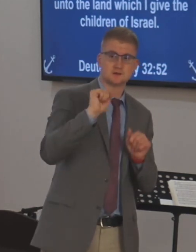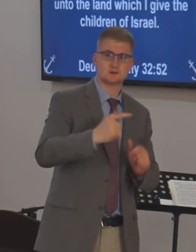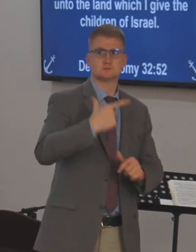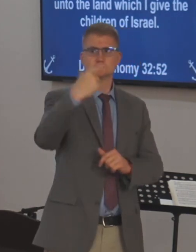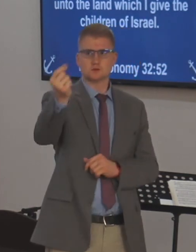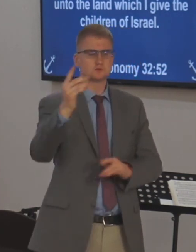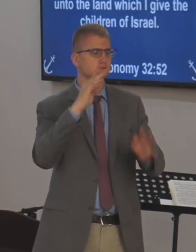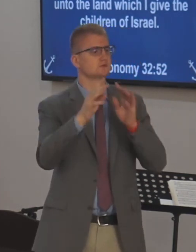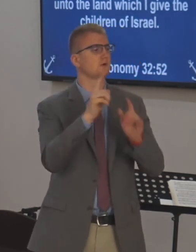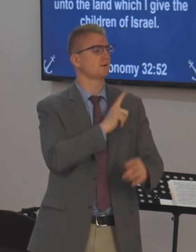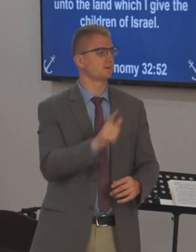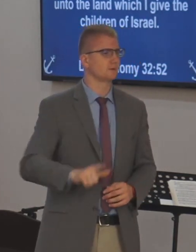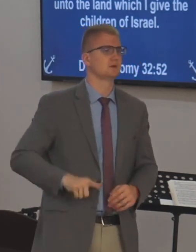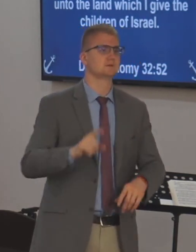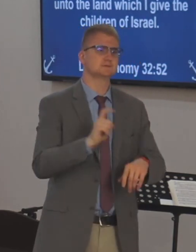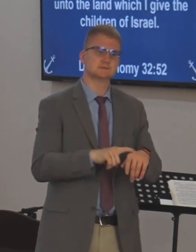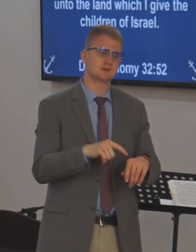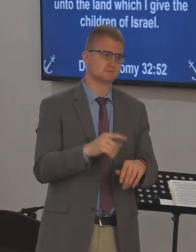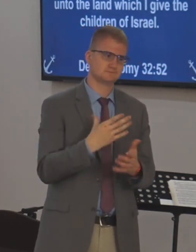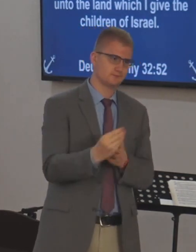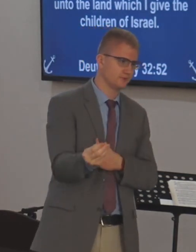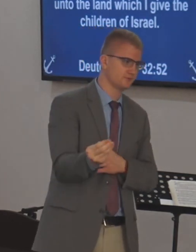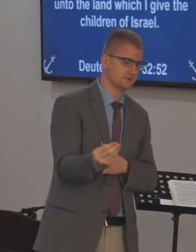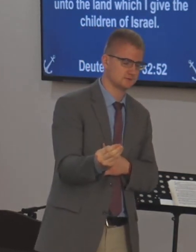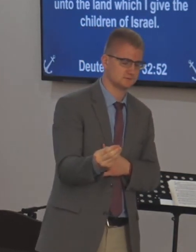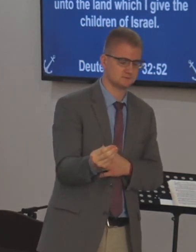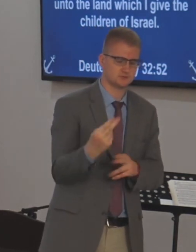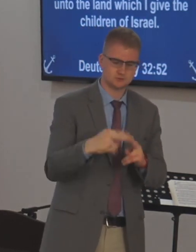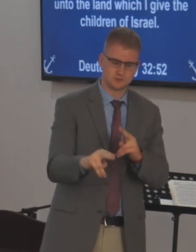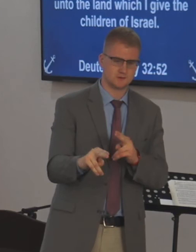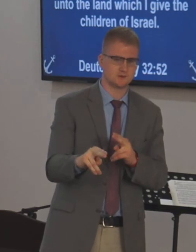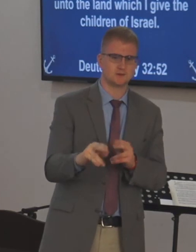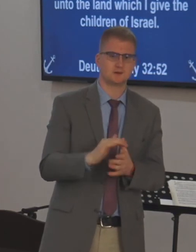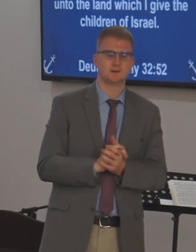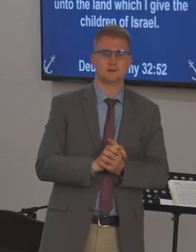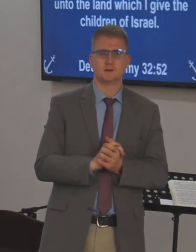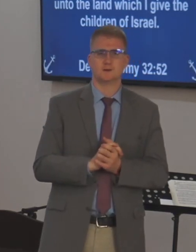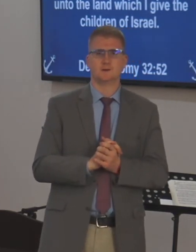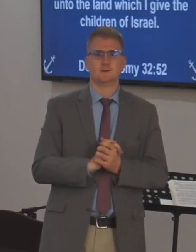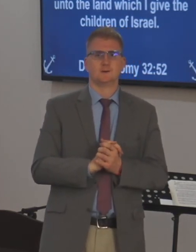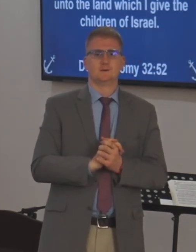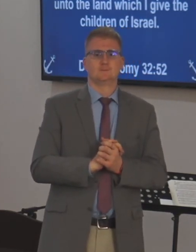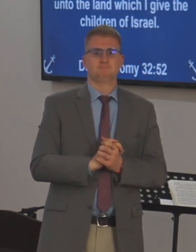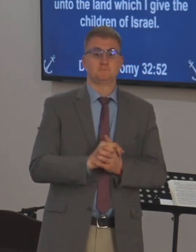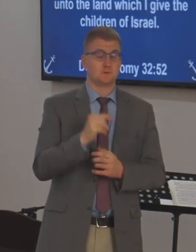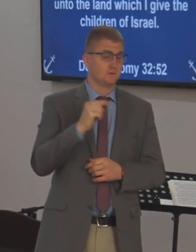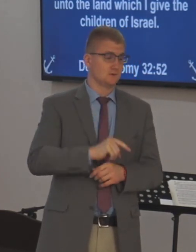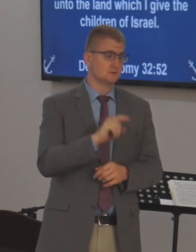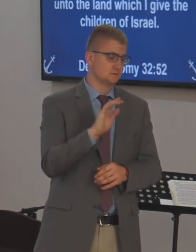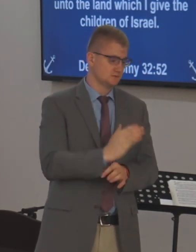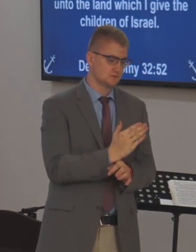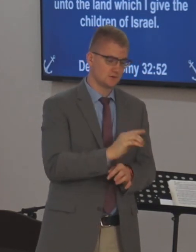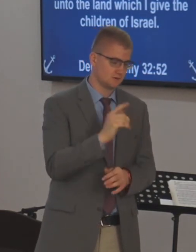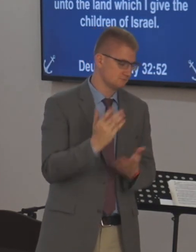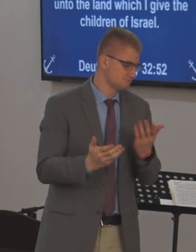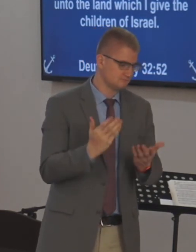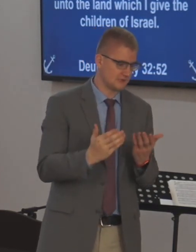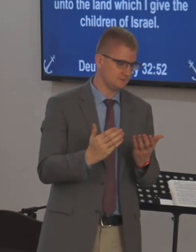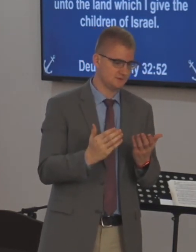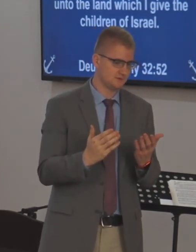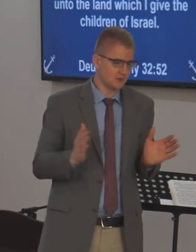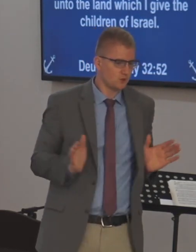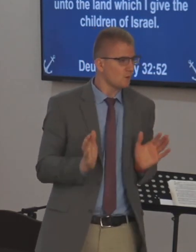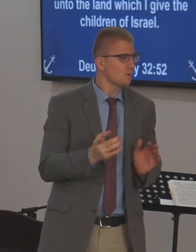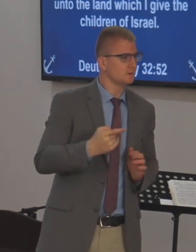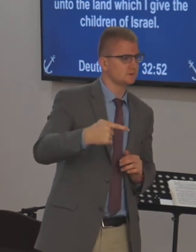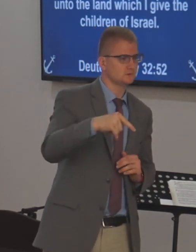Lord. Time is short, people. Time is short. If nothing, anything else, this song might motivate you to use the